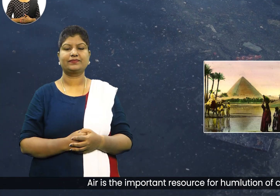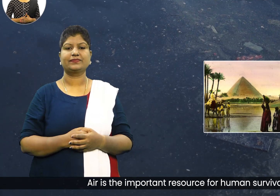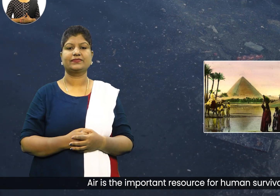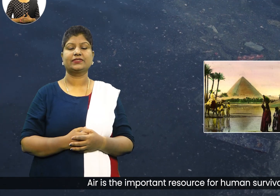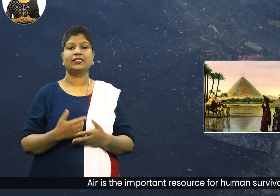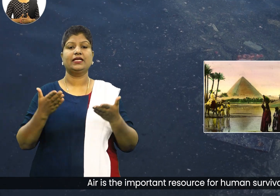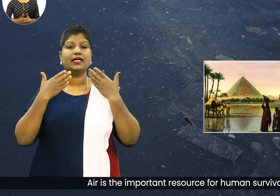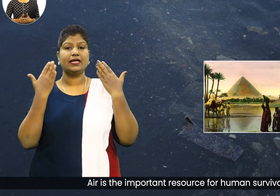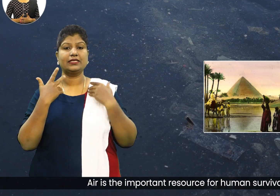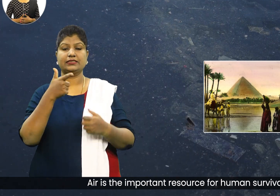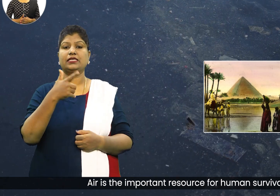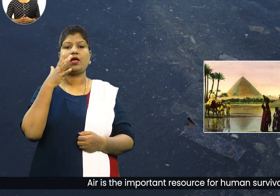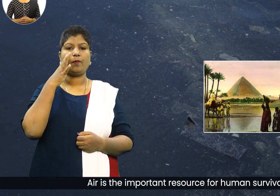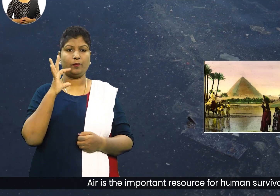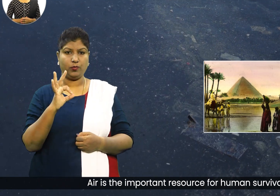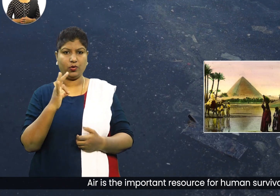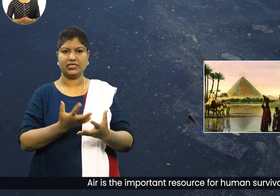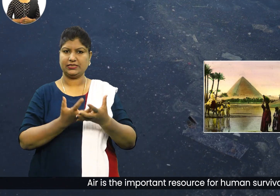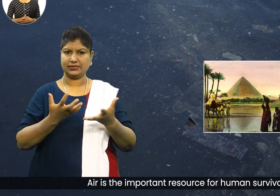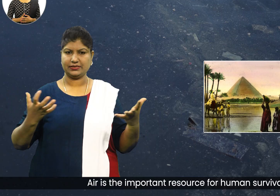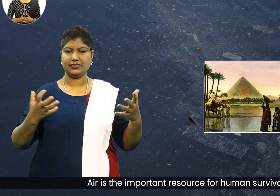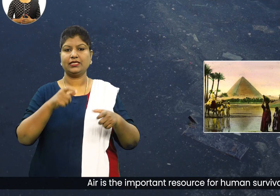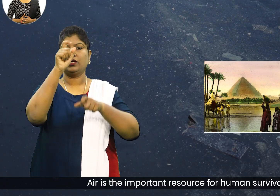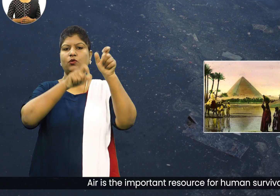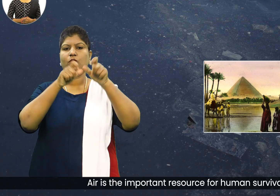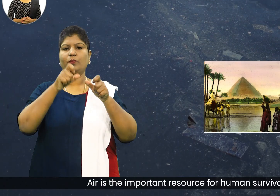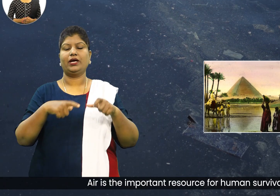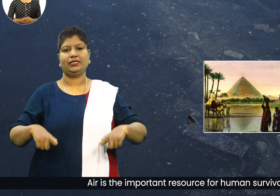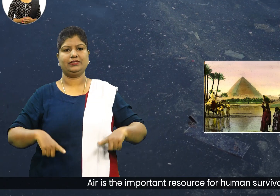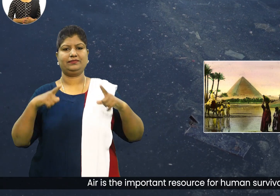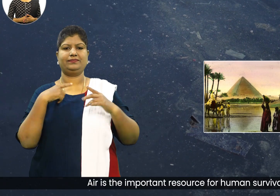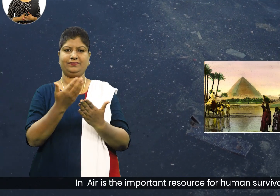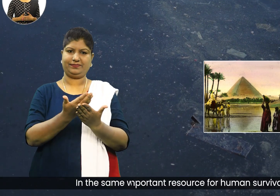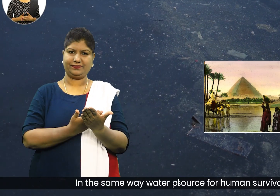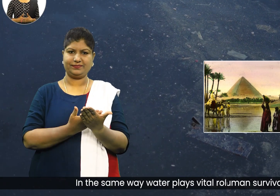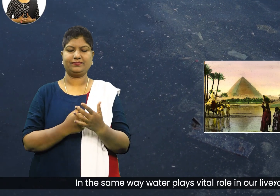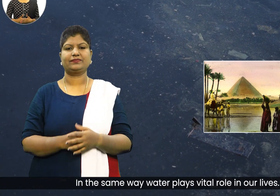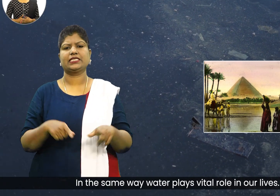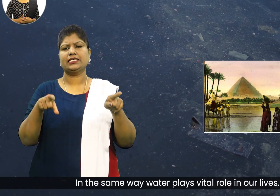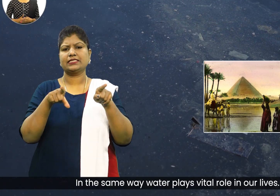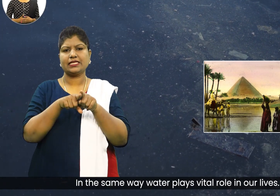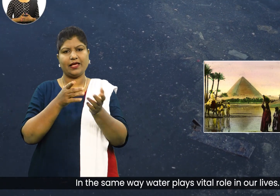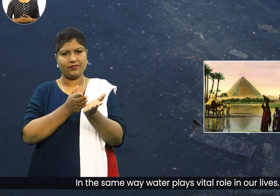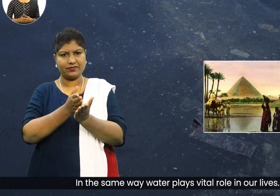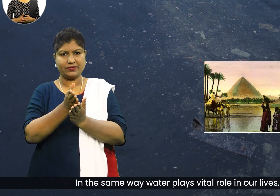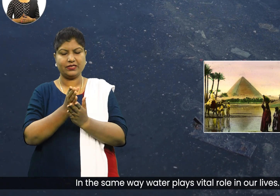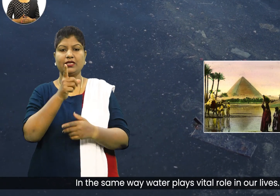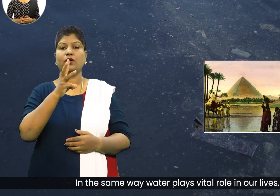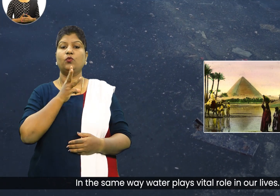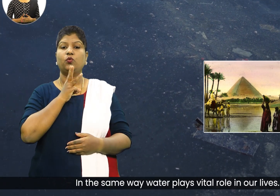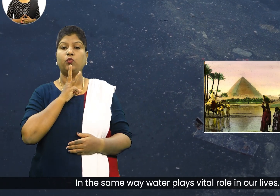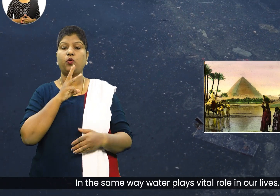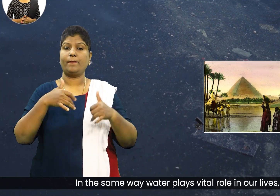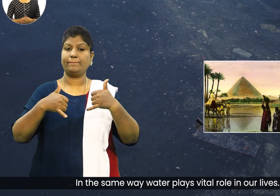Air is the important resource for human survival. In the same way, water